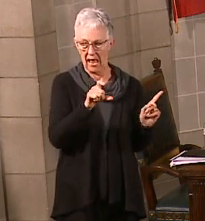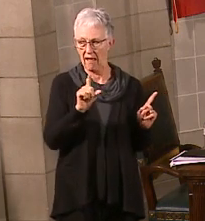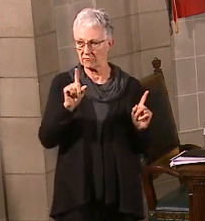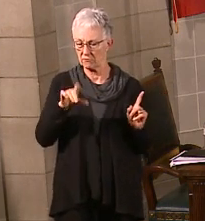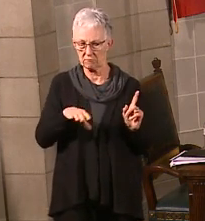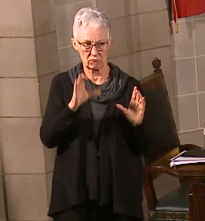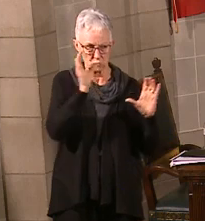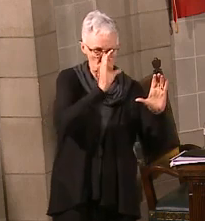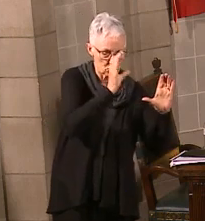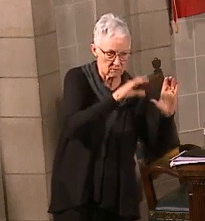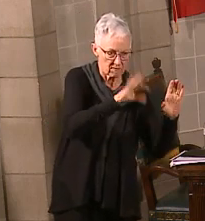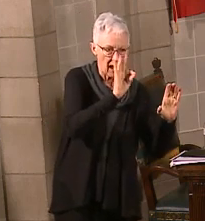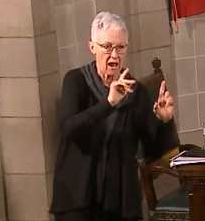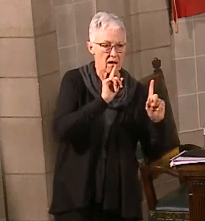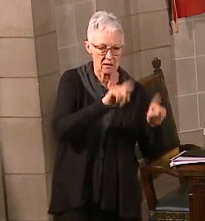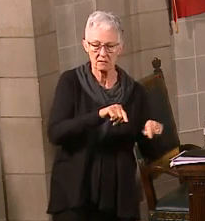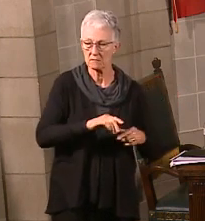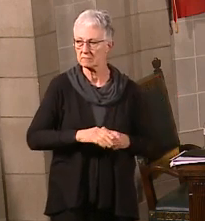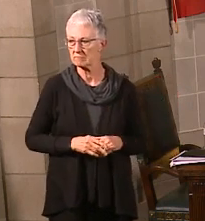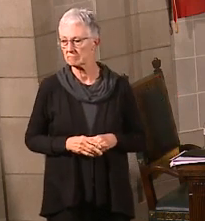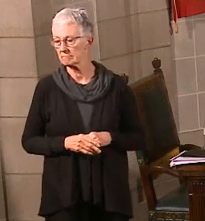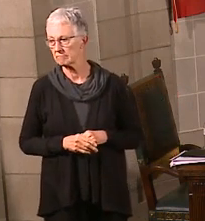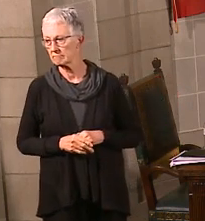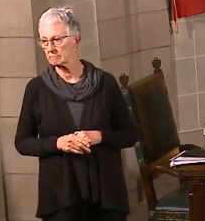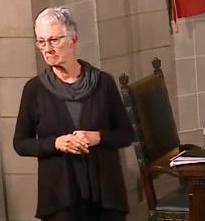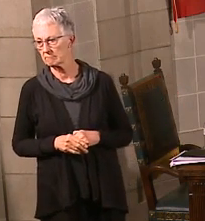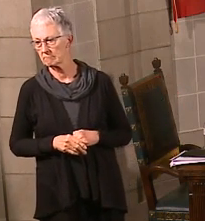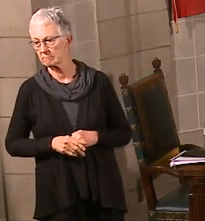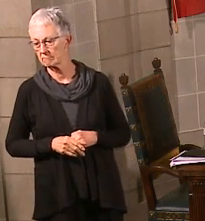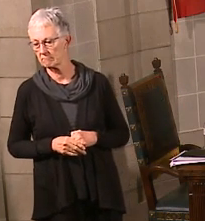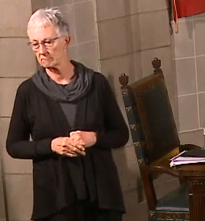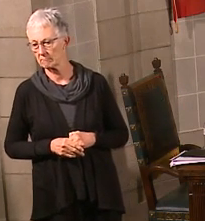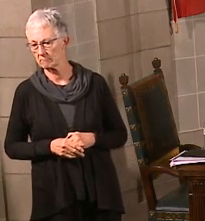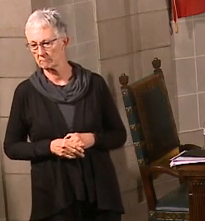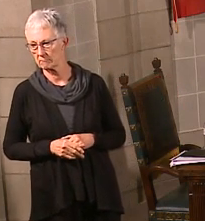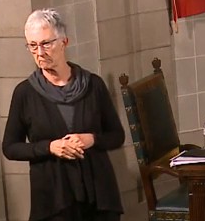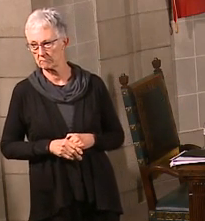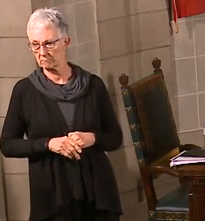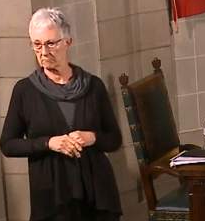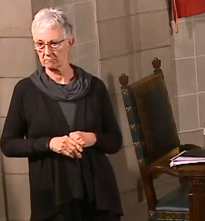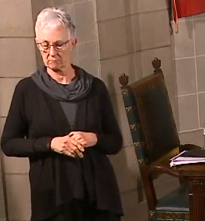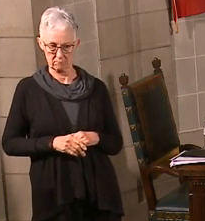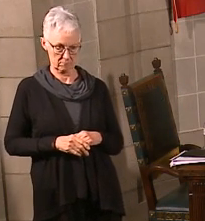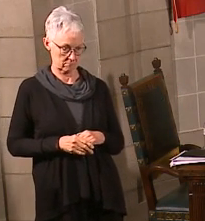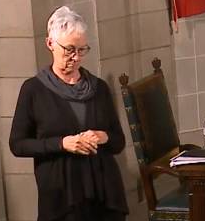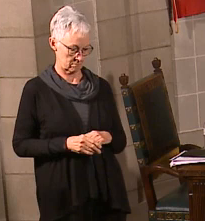the Journal Star, is asking about the Omaha Tribe is telling media